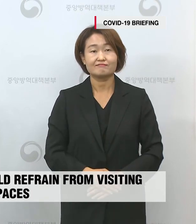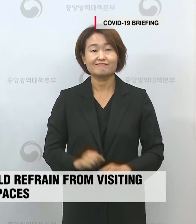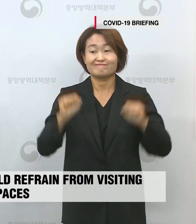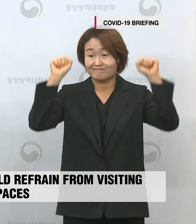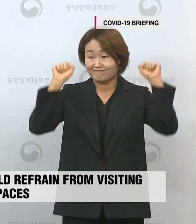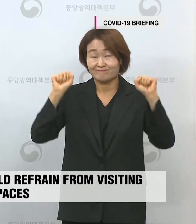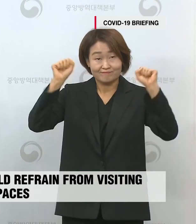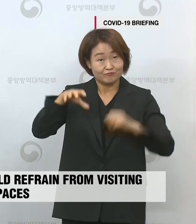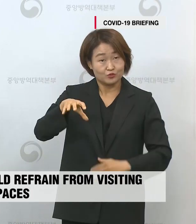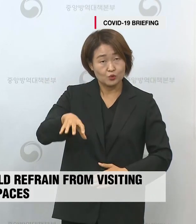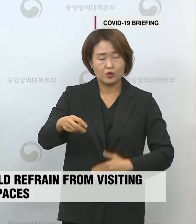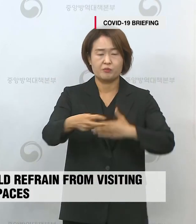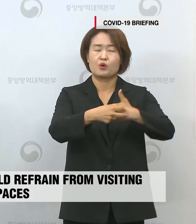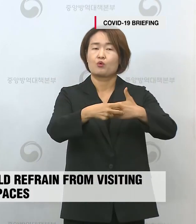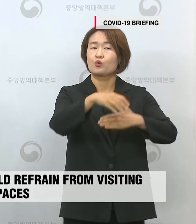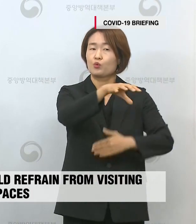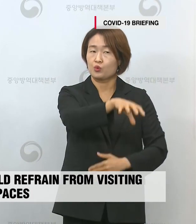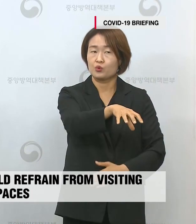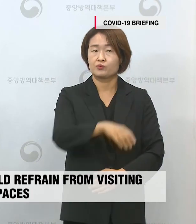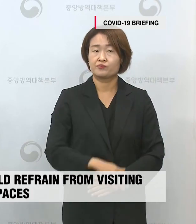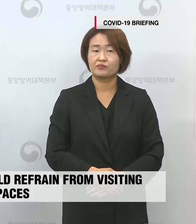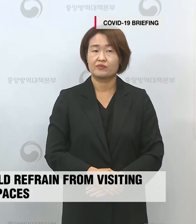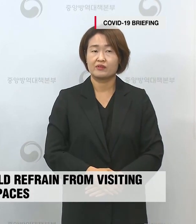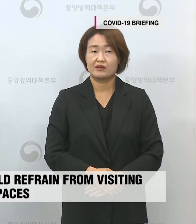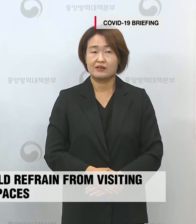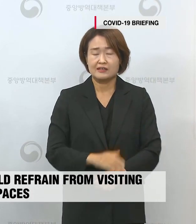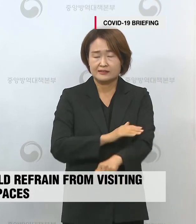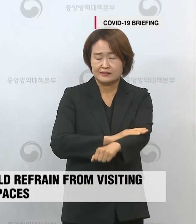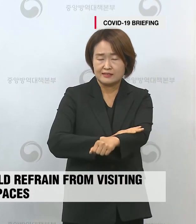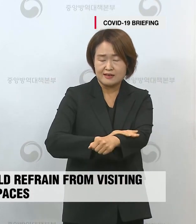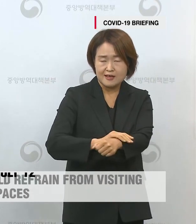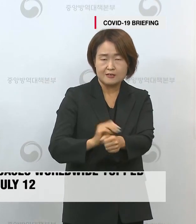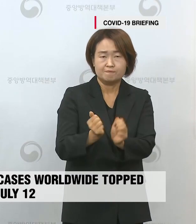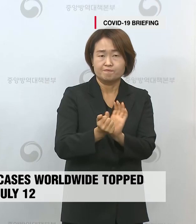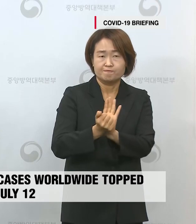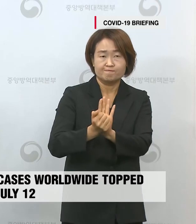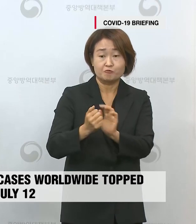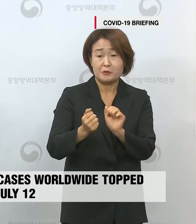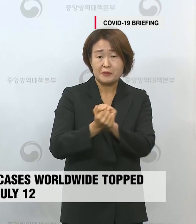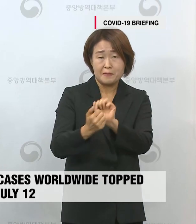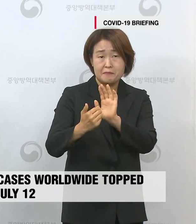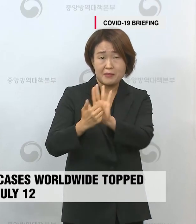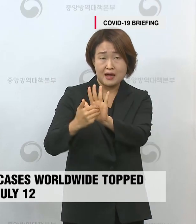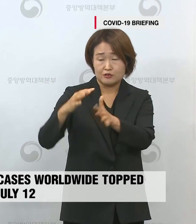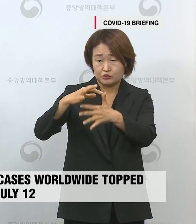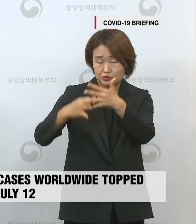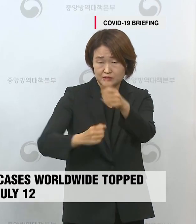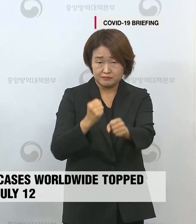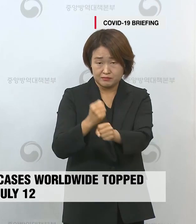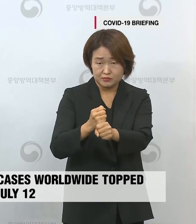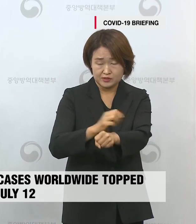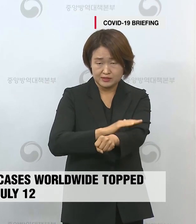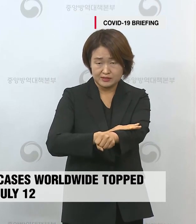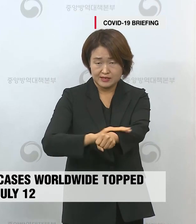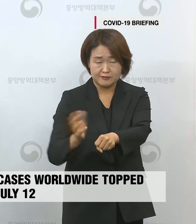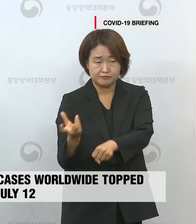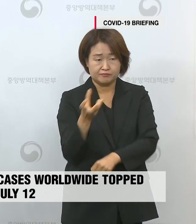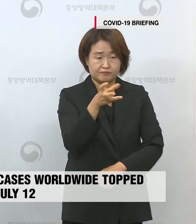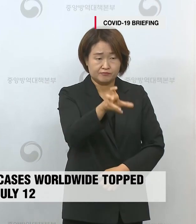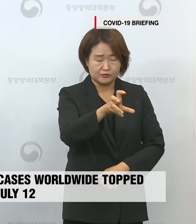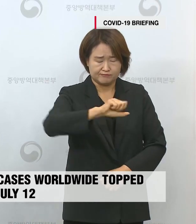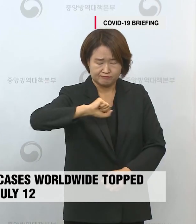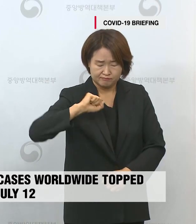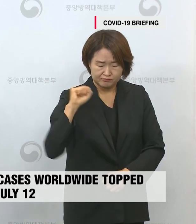venues like sports gyms, medical hospitals, as well as restaurants and door-to-door facilities and places of